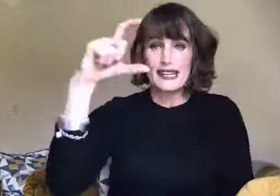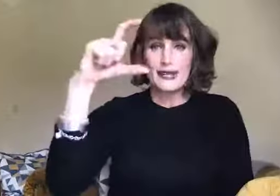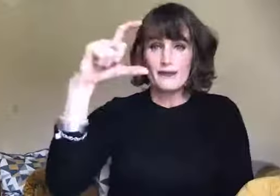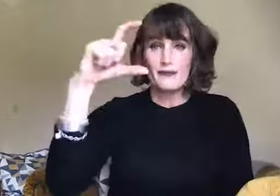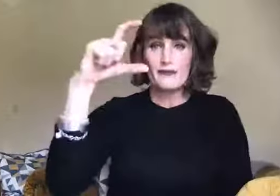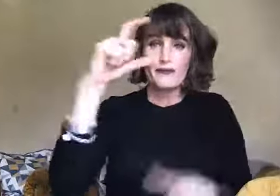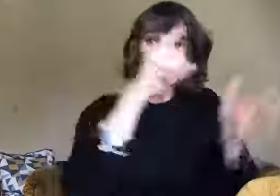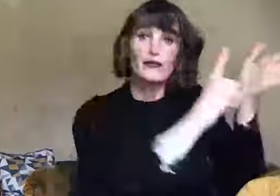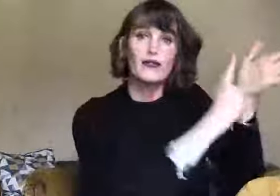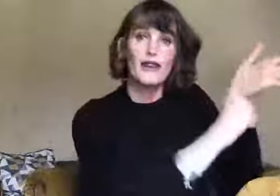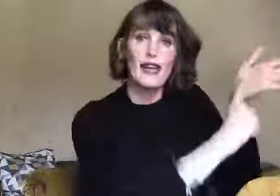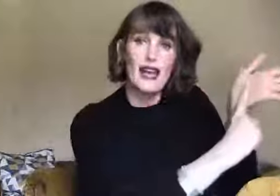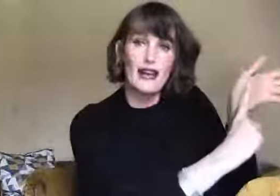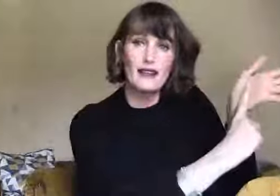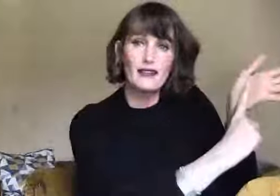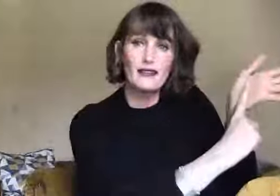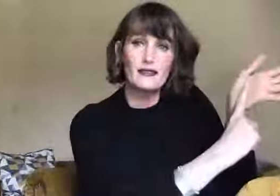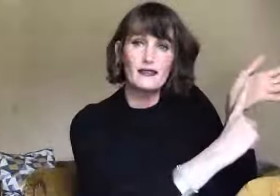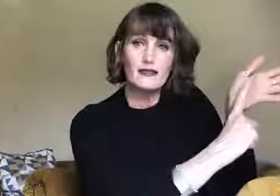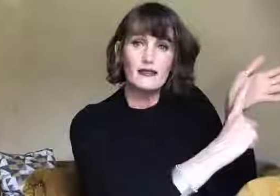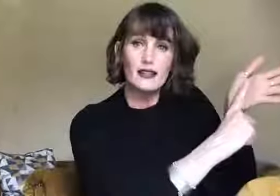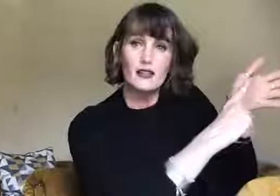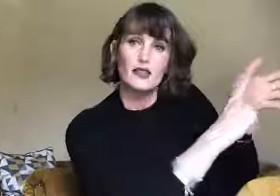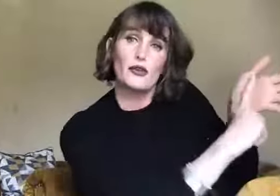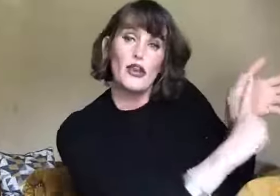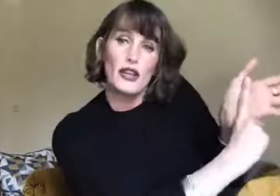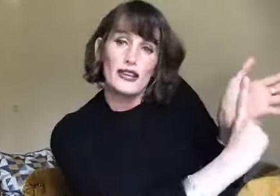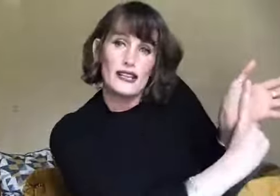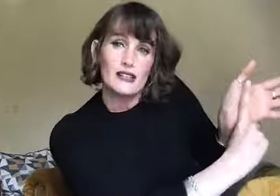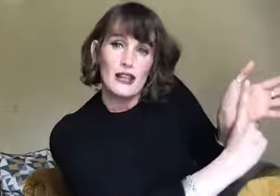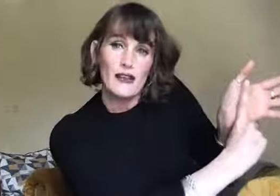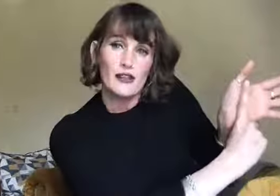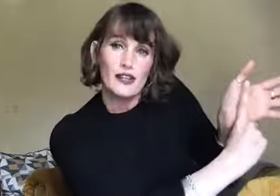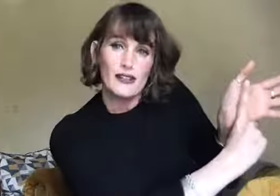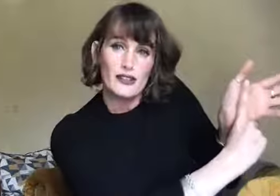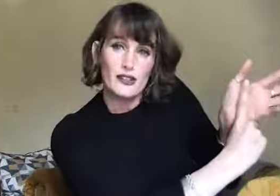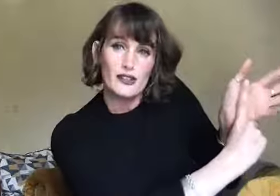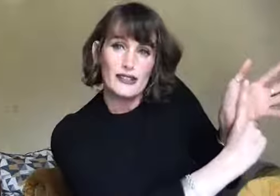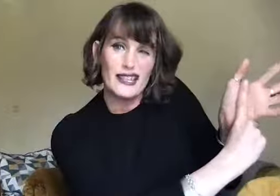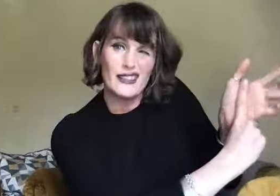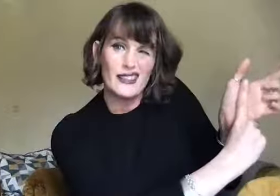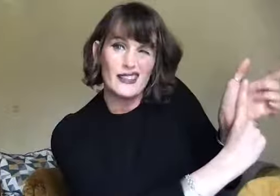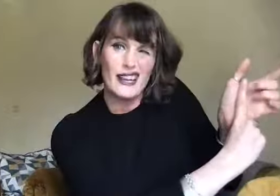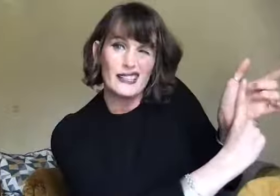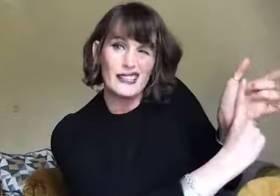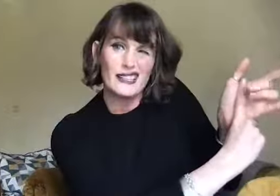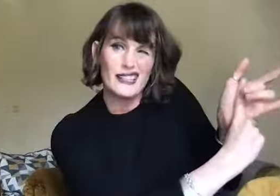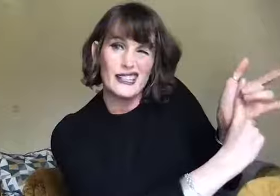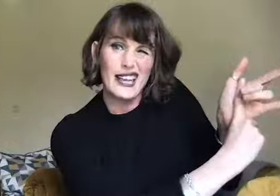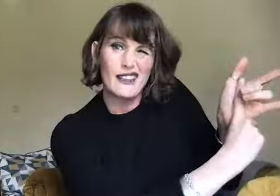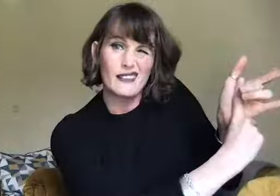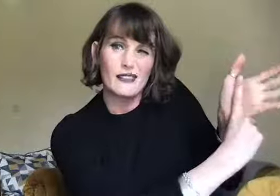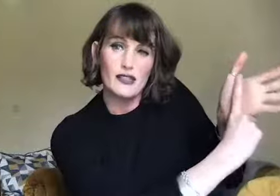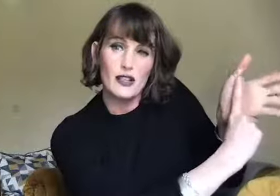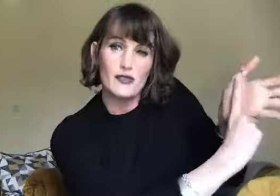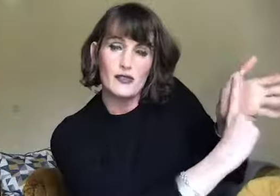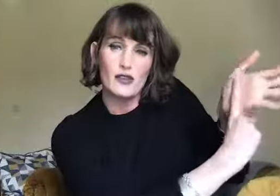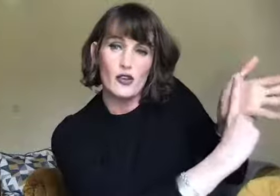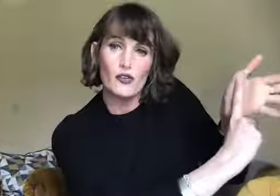C, L. So again, so have a look at this. You can see that that is like an L. So the long